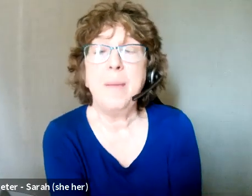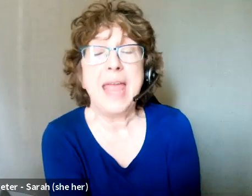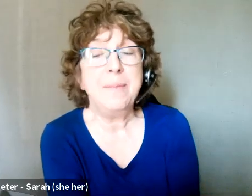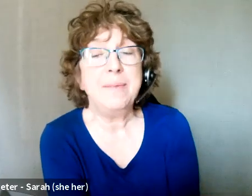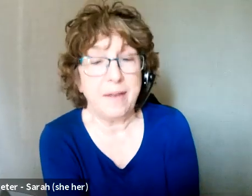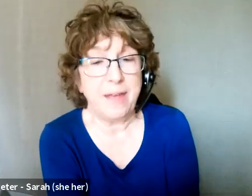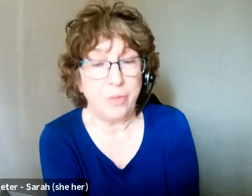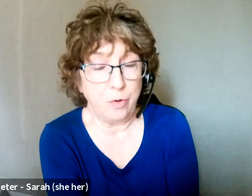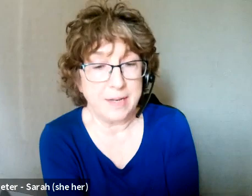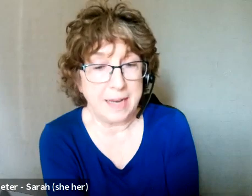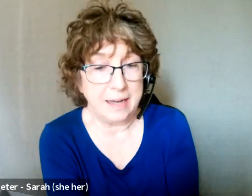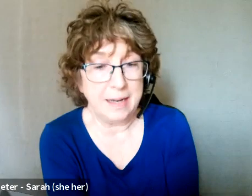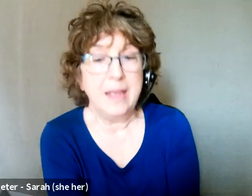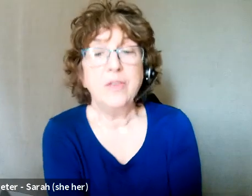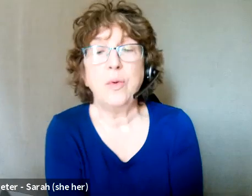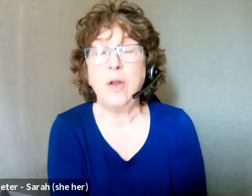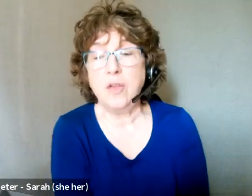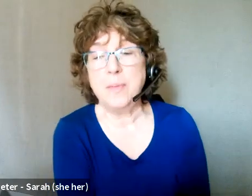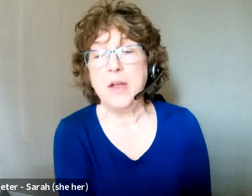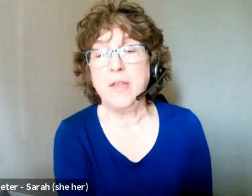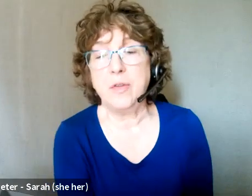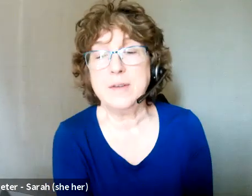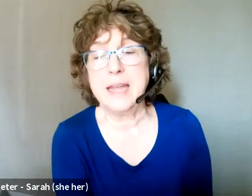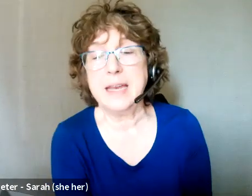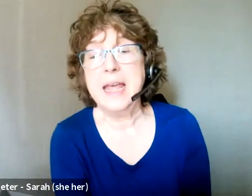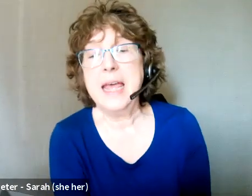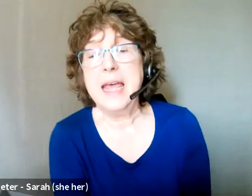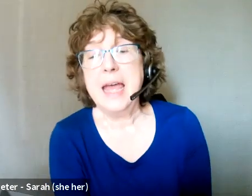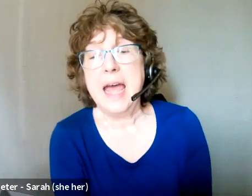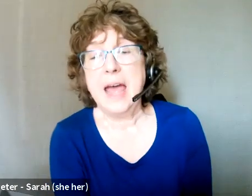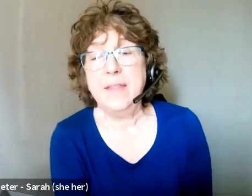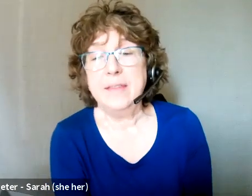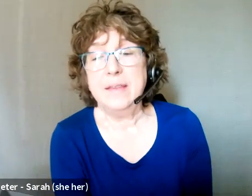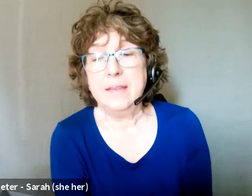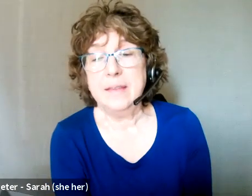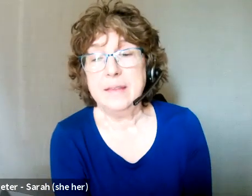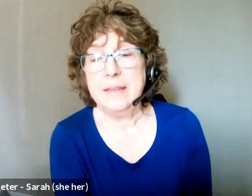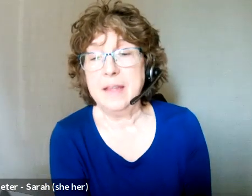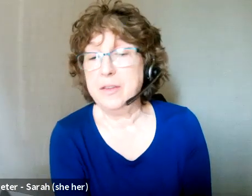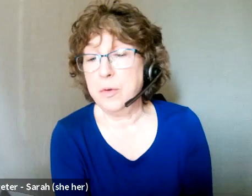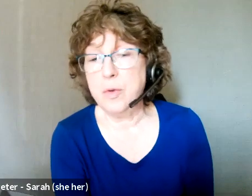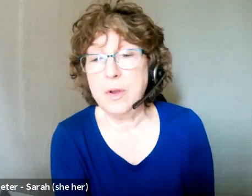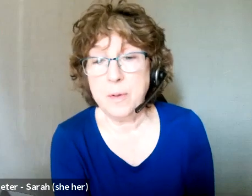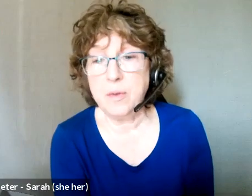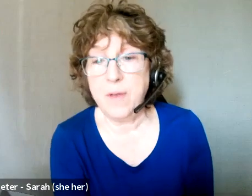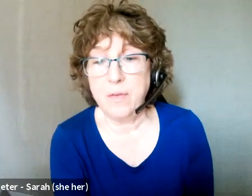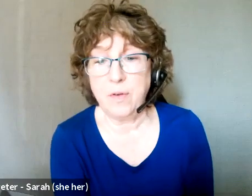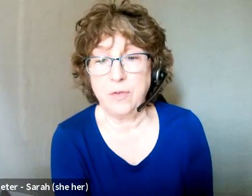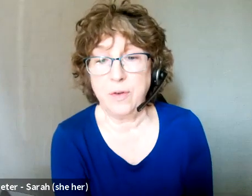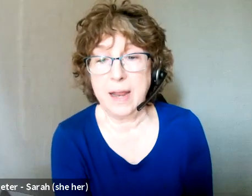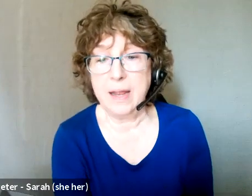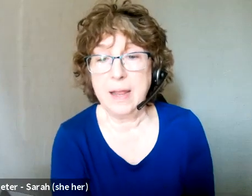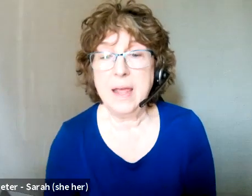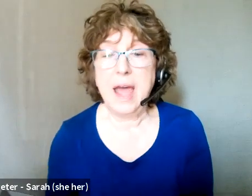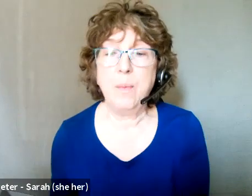became, interpreters clarifying, I became deaf at 13. So I lost my hearing at 13. And then,